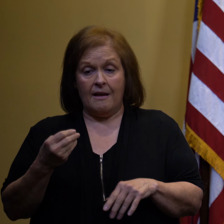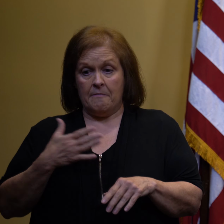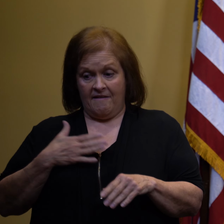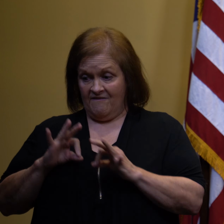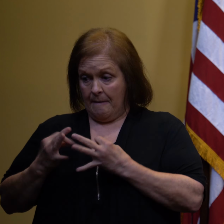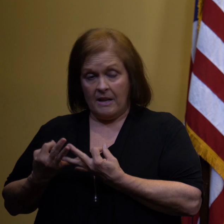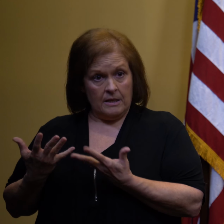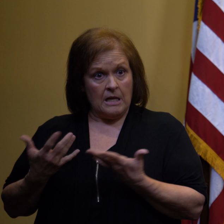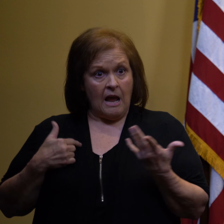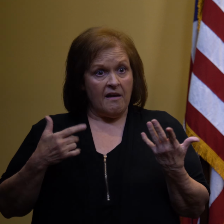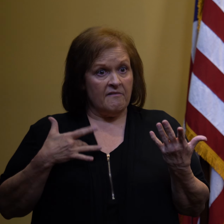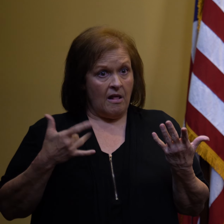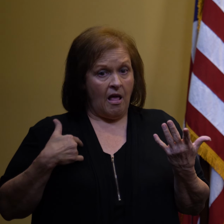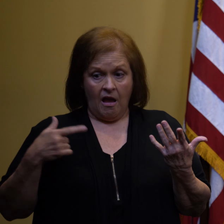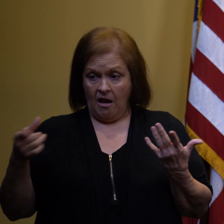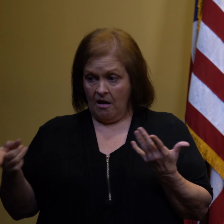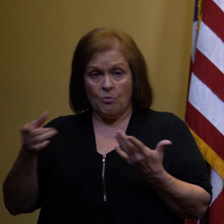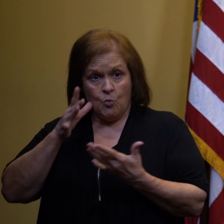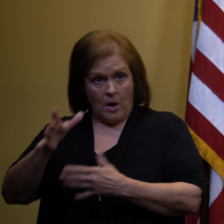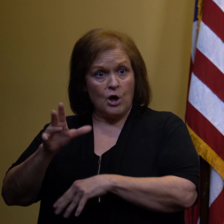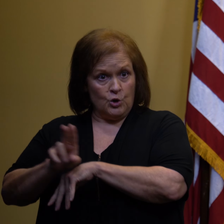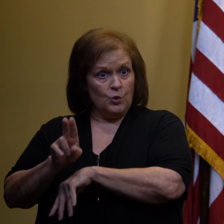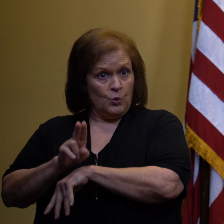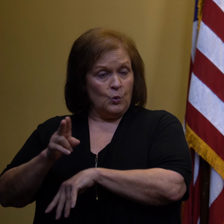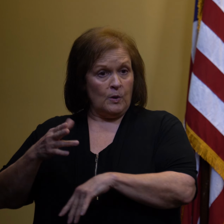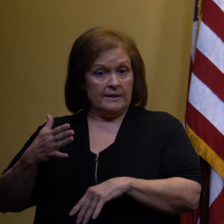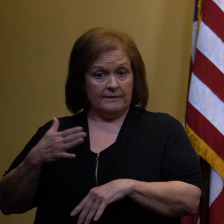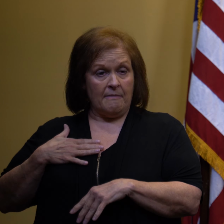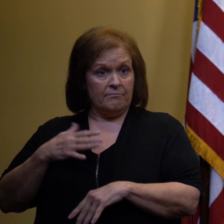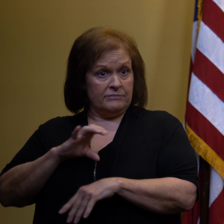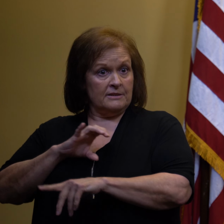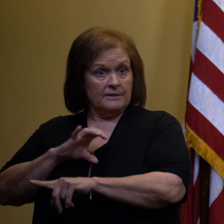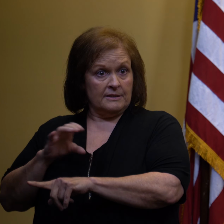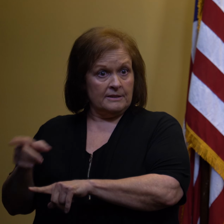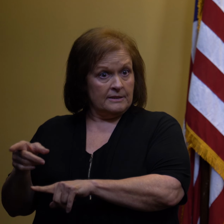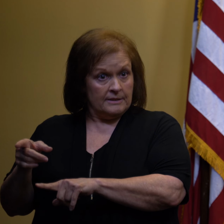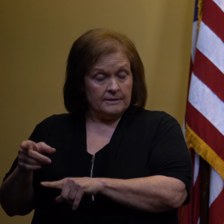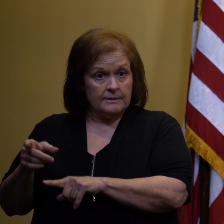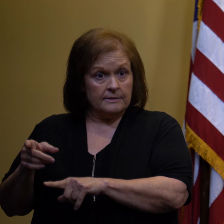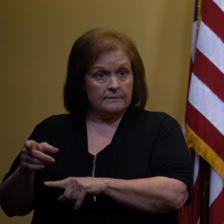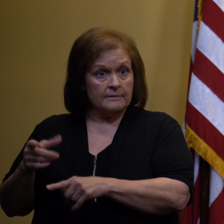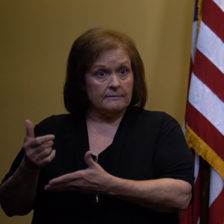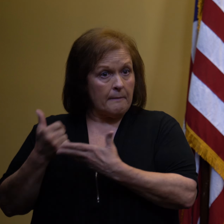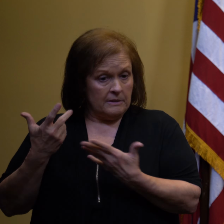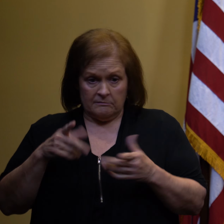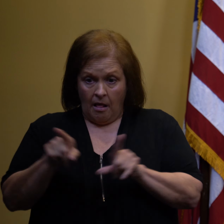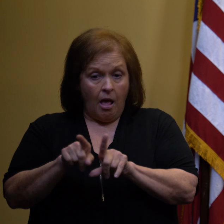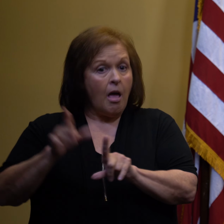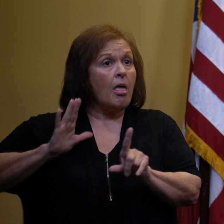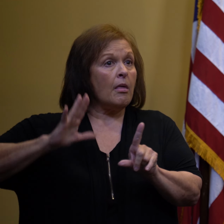family. So yes, I will continue to utilize my executive protection detail just as every other mayor prior to me, and it's never